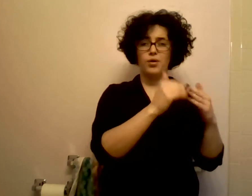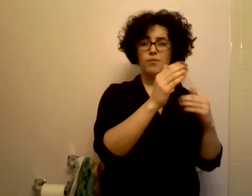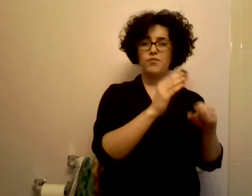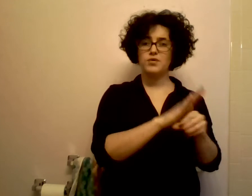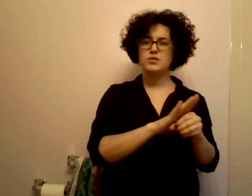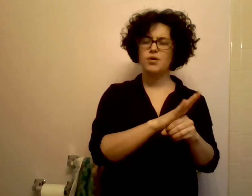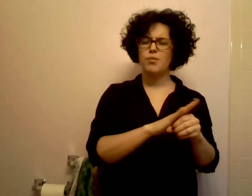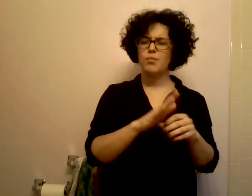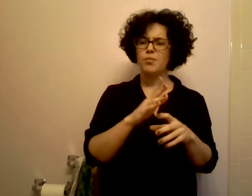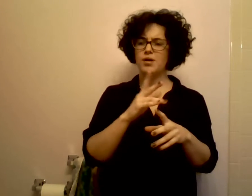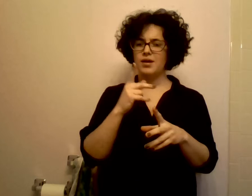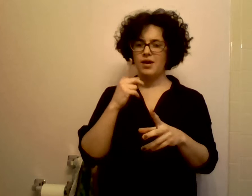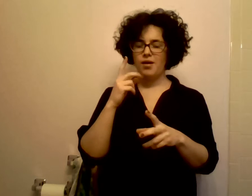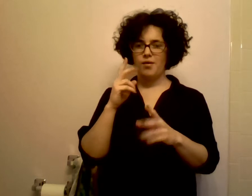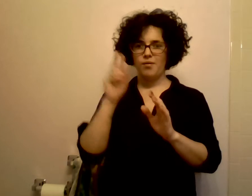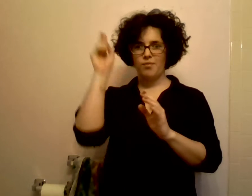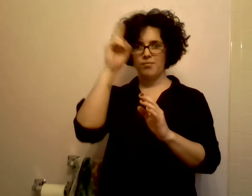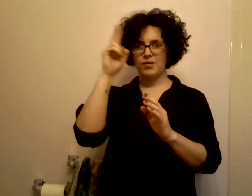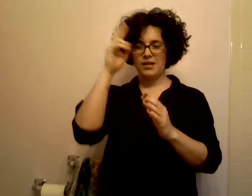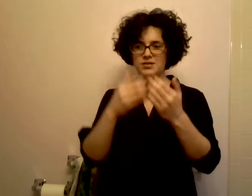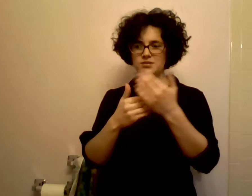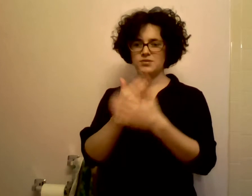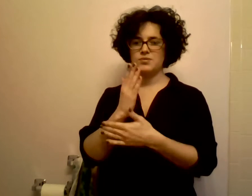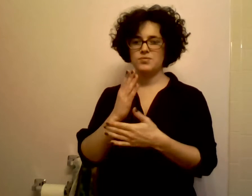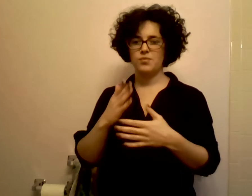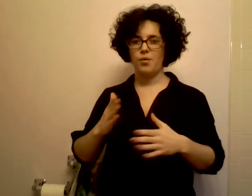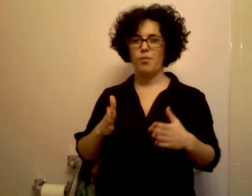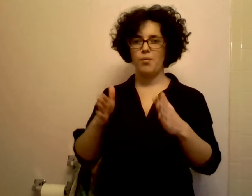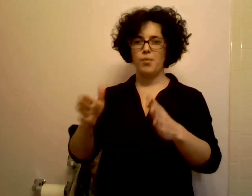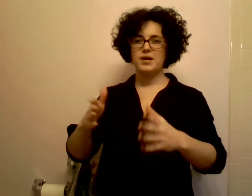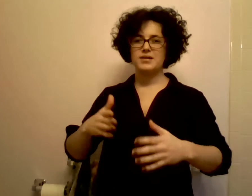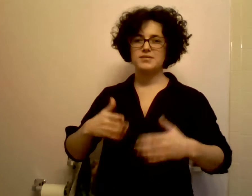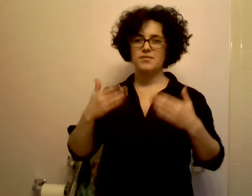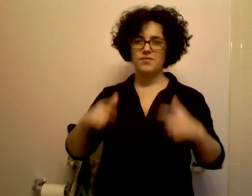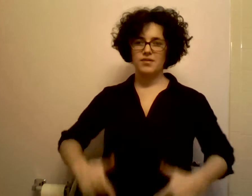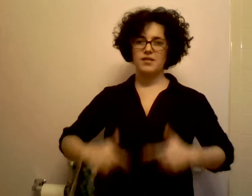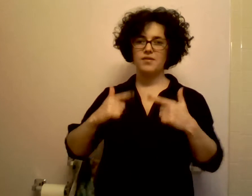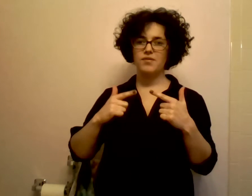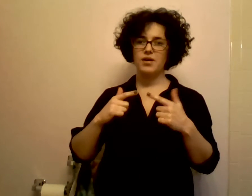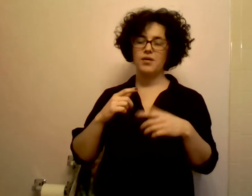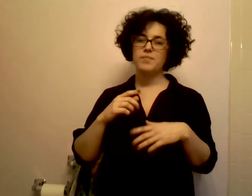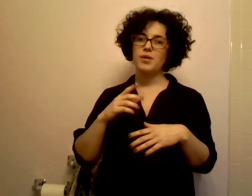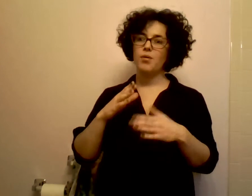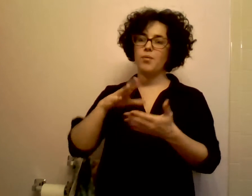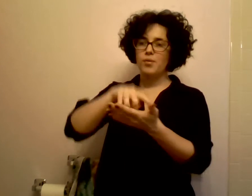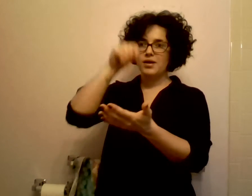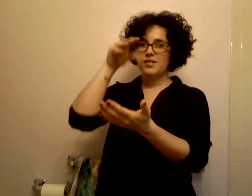We discover inner strength and abilities. We learn to expect bigger and better things from